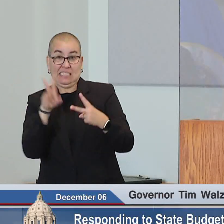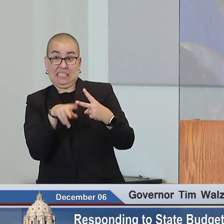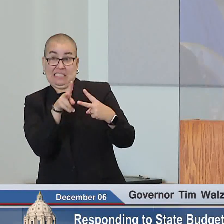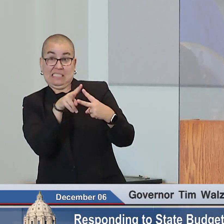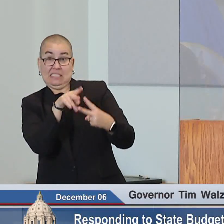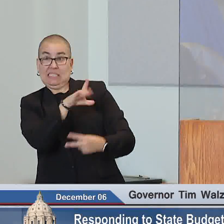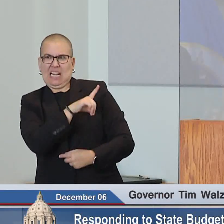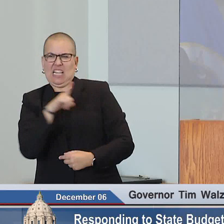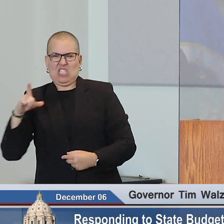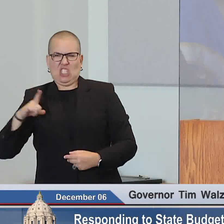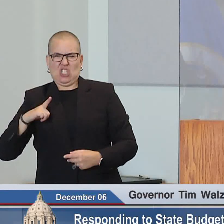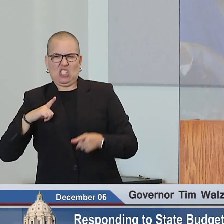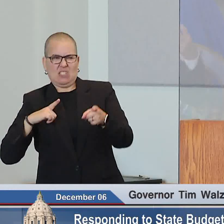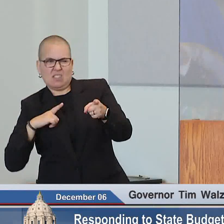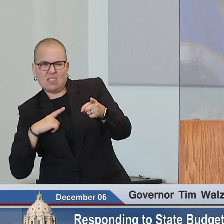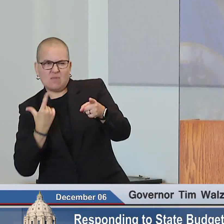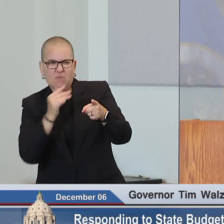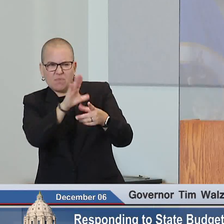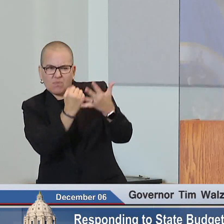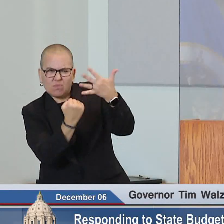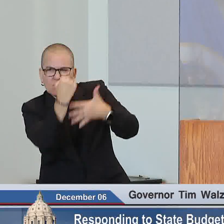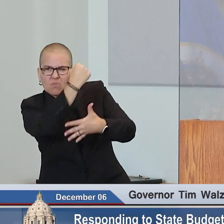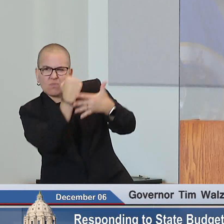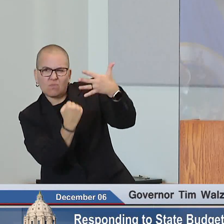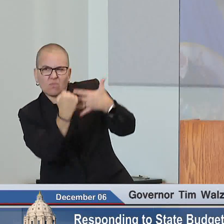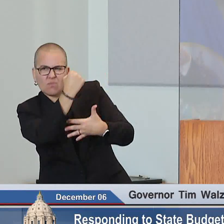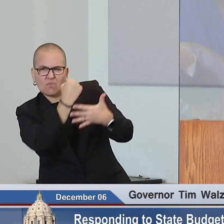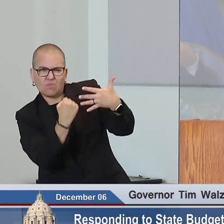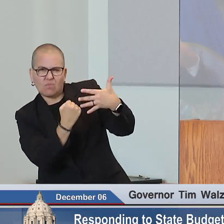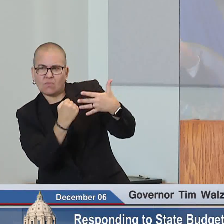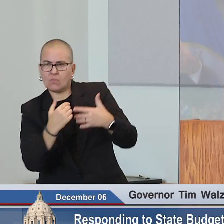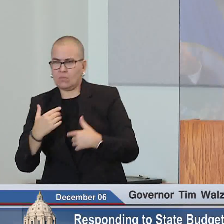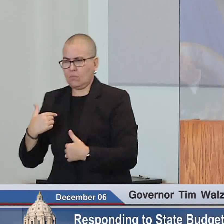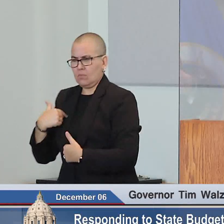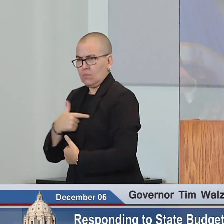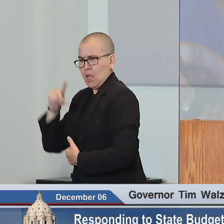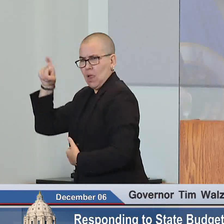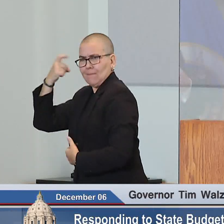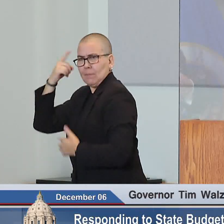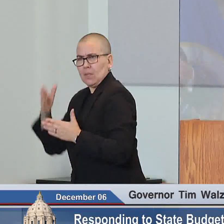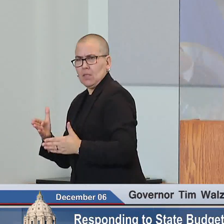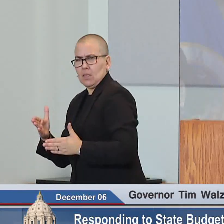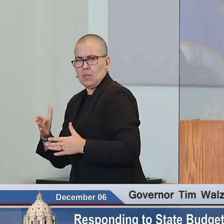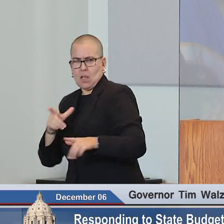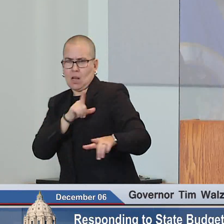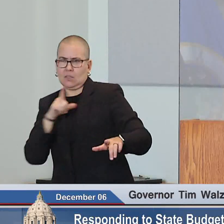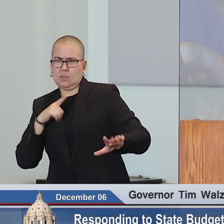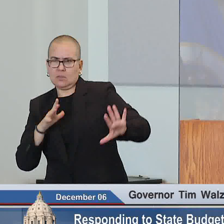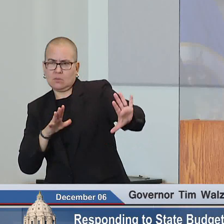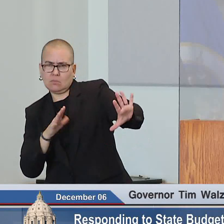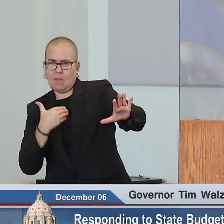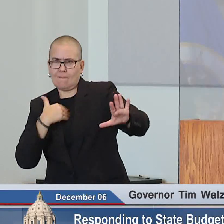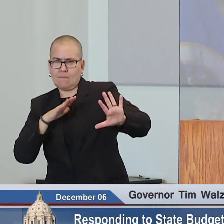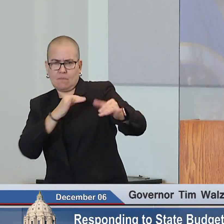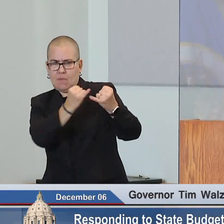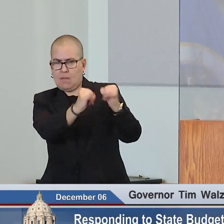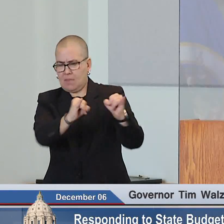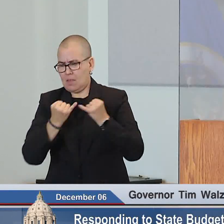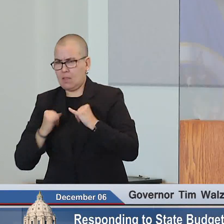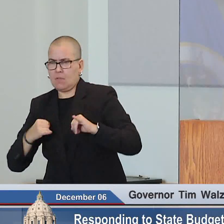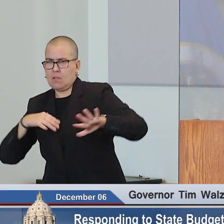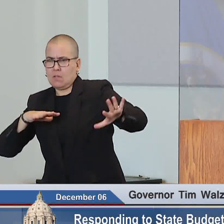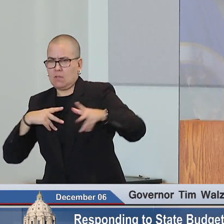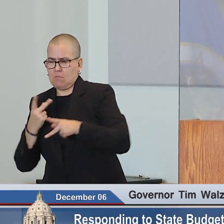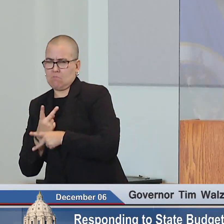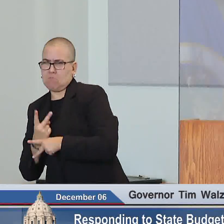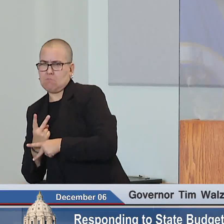independent branches. We share many of the same values, but we need to work together to make sure Minnesotans are reflected. And that includes working with